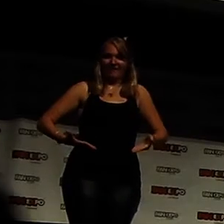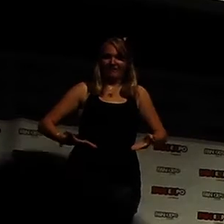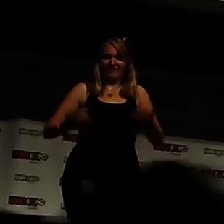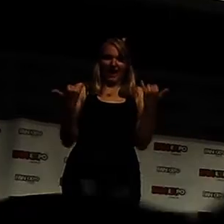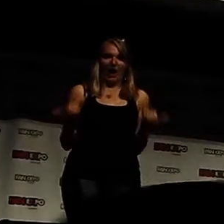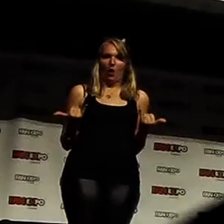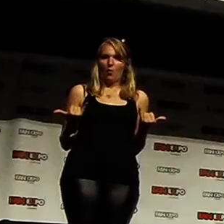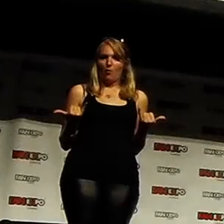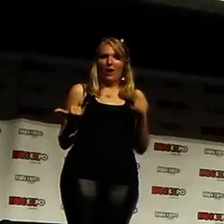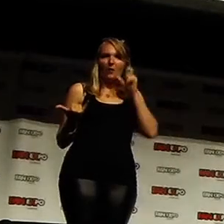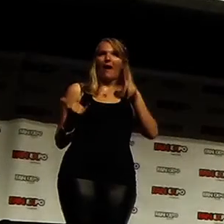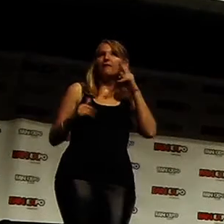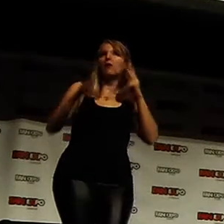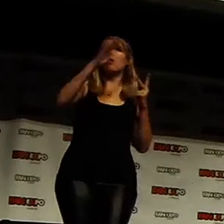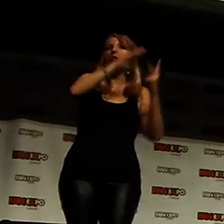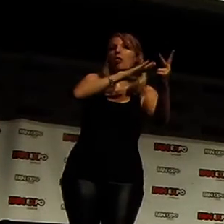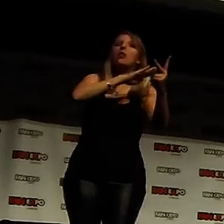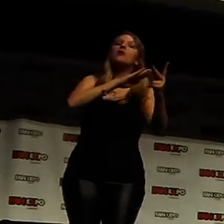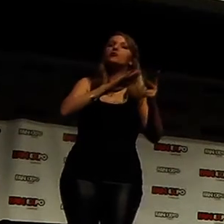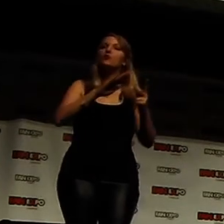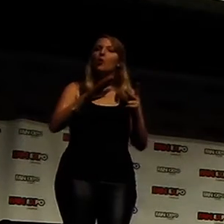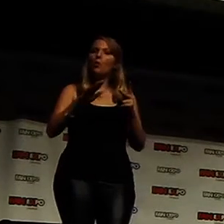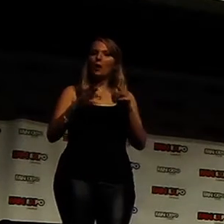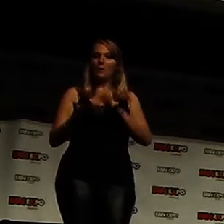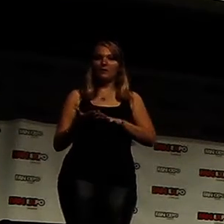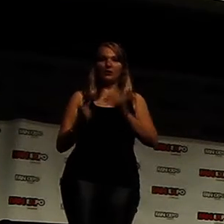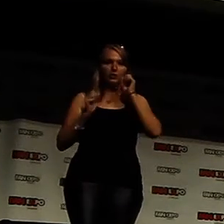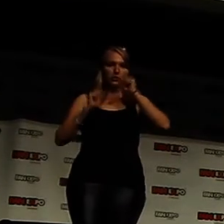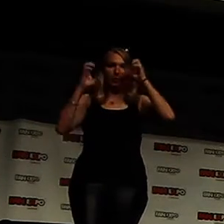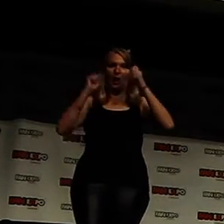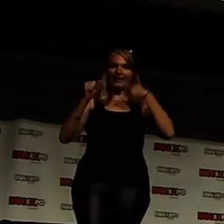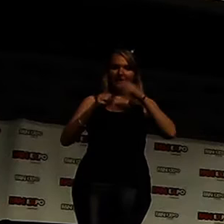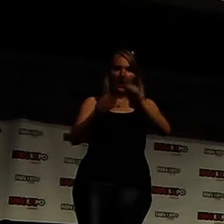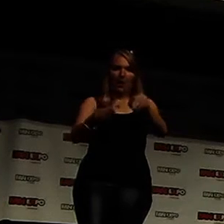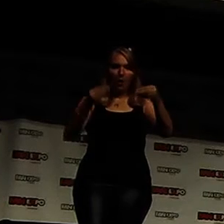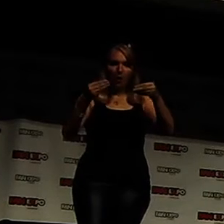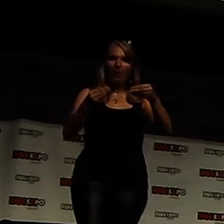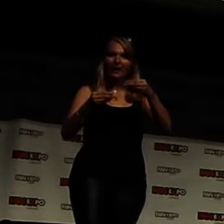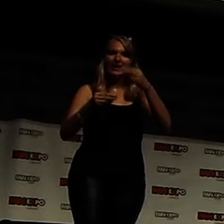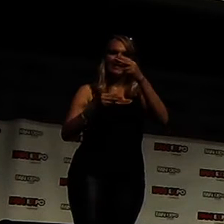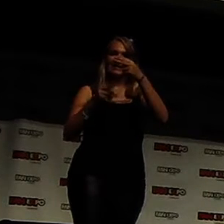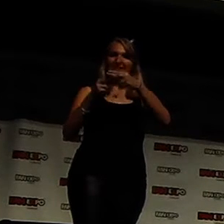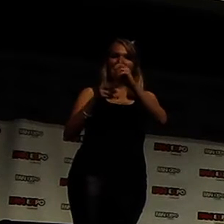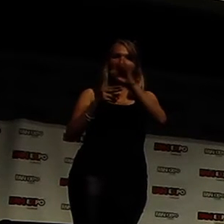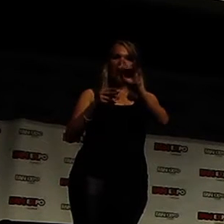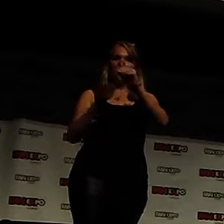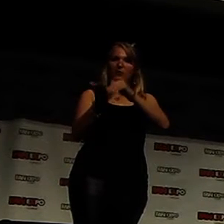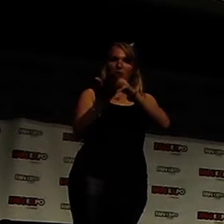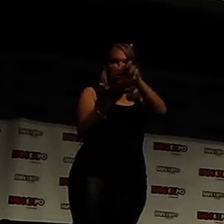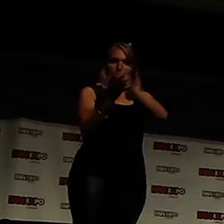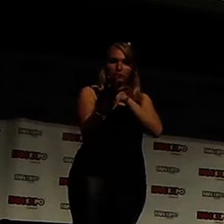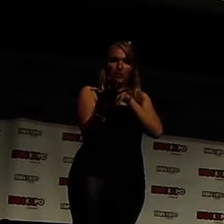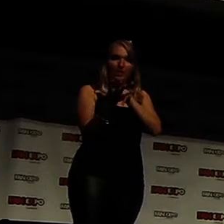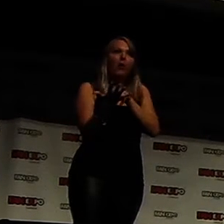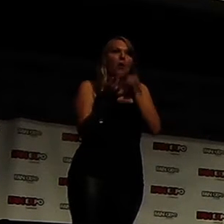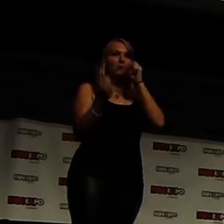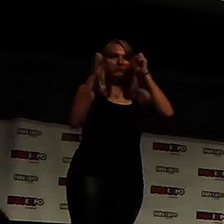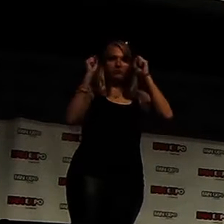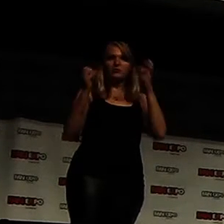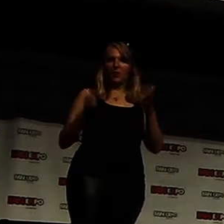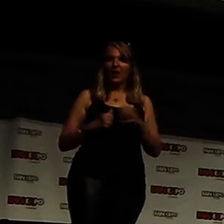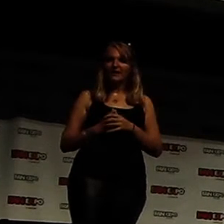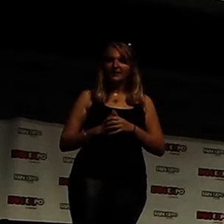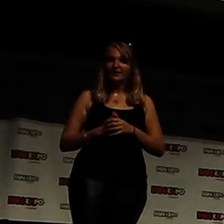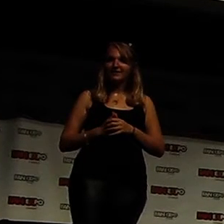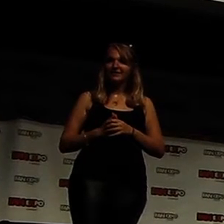So it was good, it was much a surprise to me when I picked up Name of the Doctor, as it was to everybody else. Thank